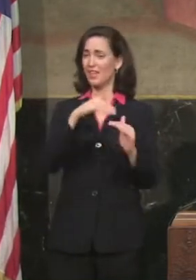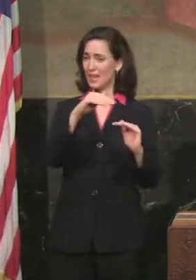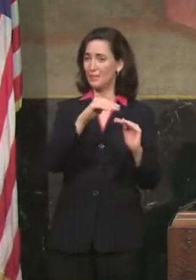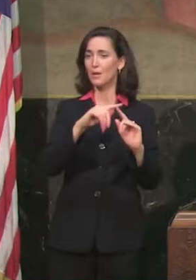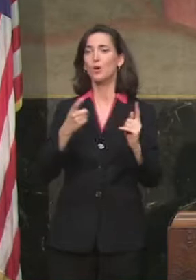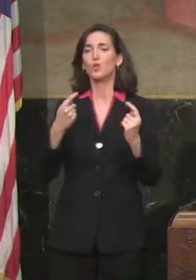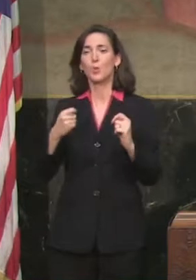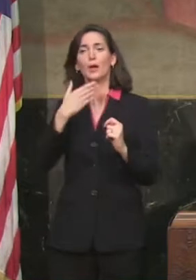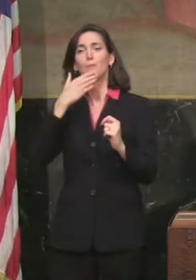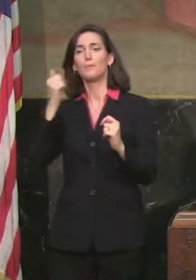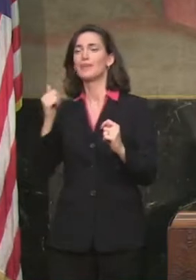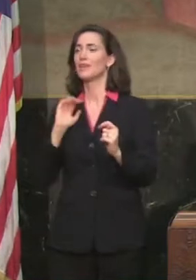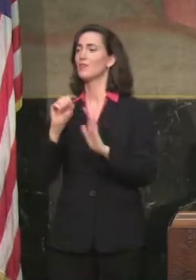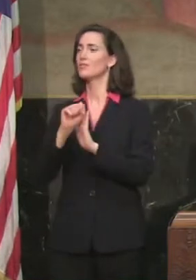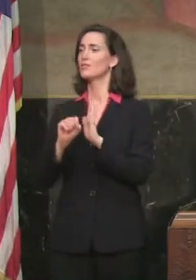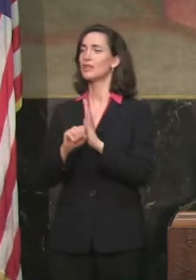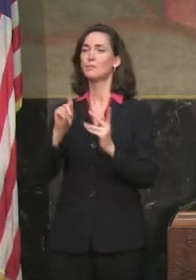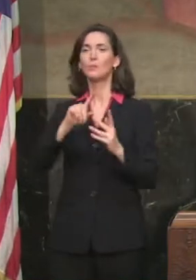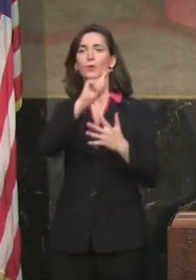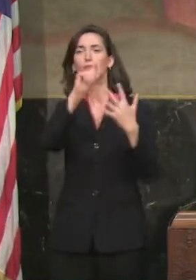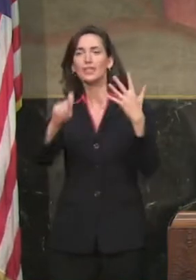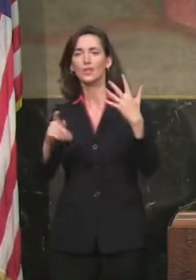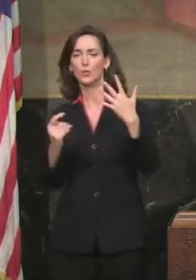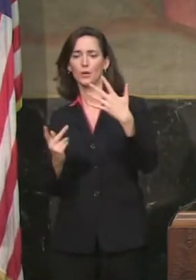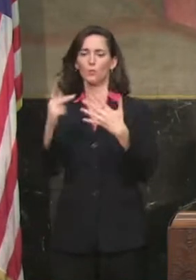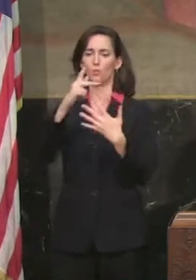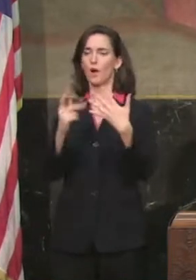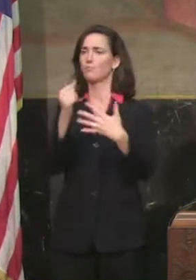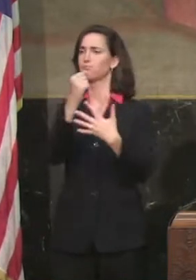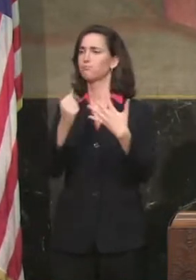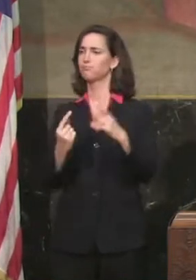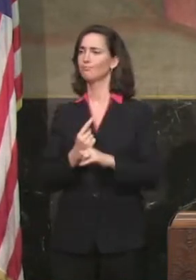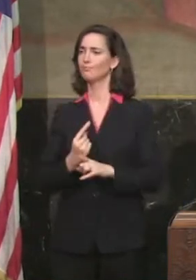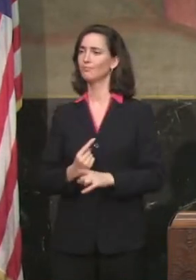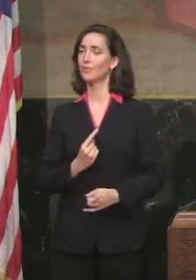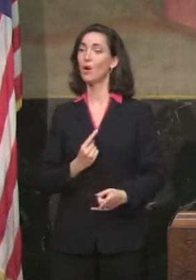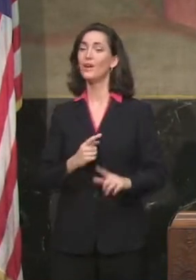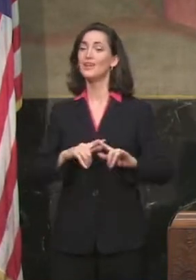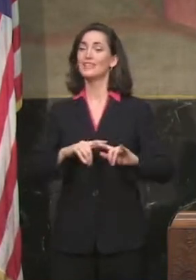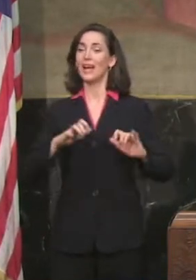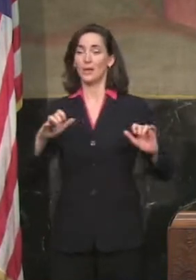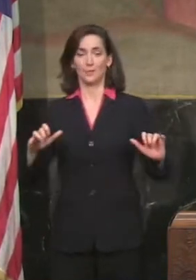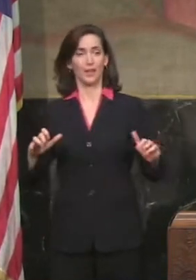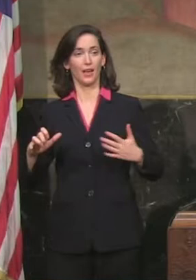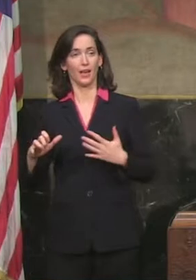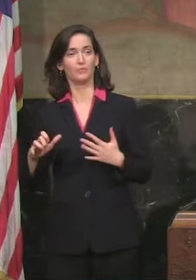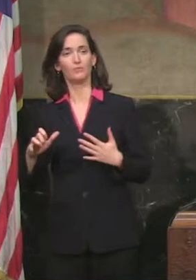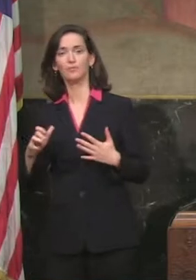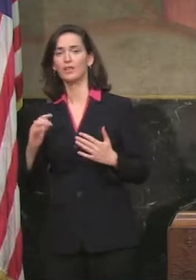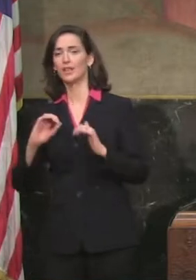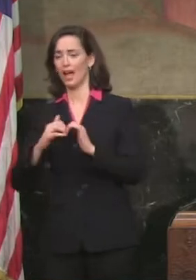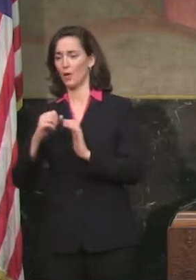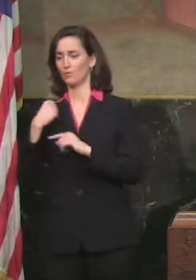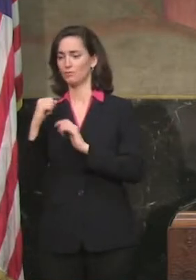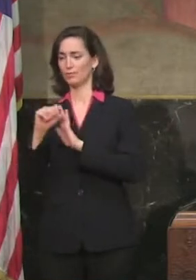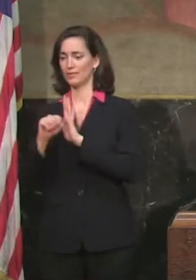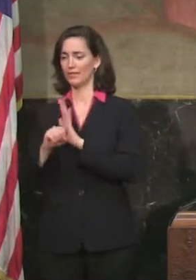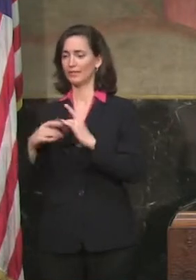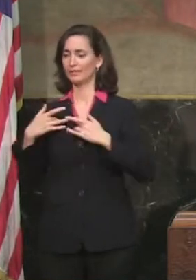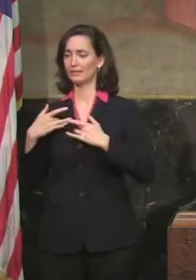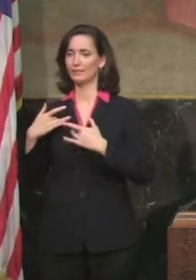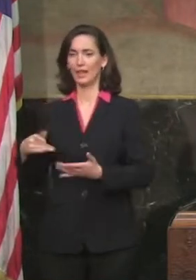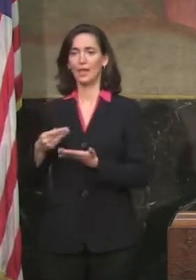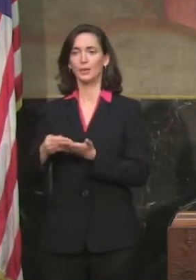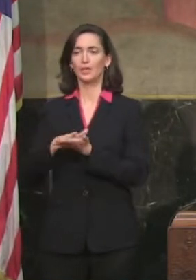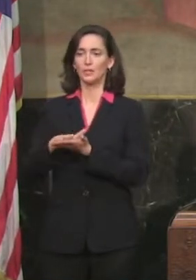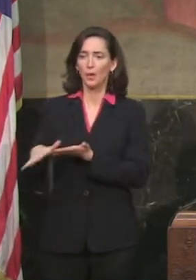prioritize the needs of the people of our state, while obviously taking a very responsible approach about how our state spends and